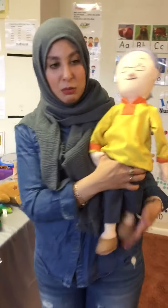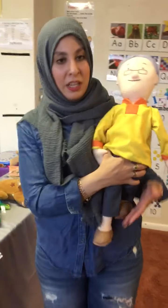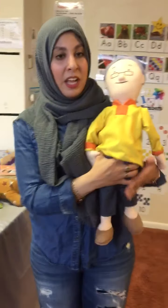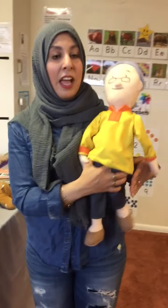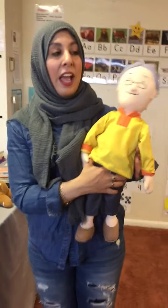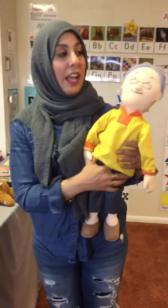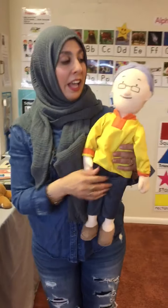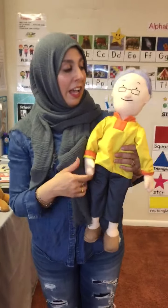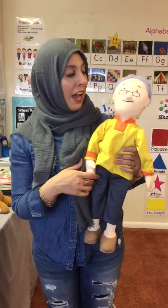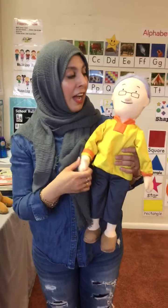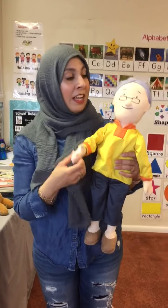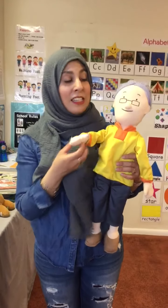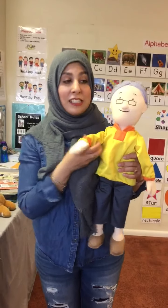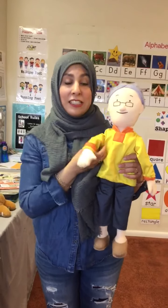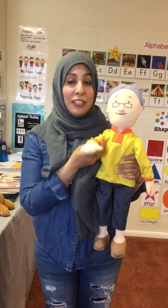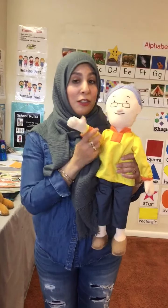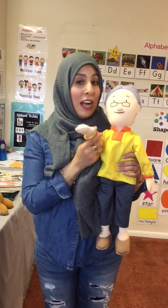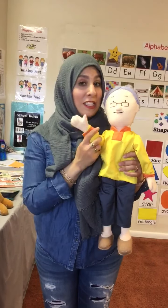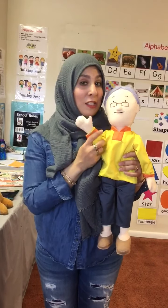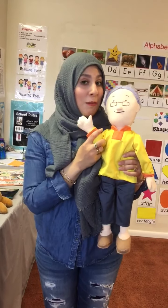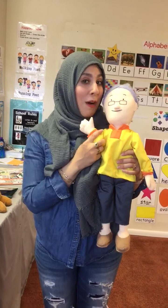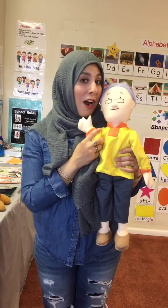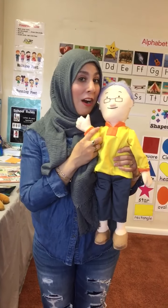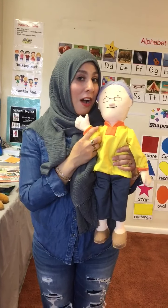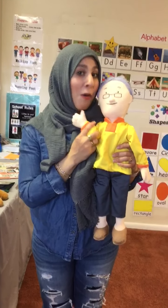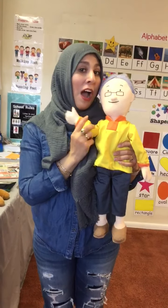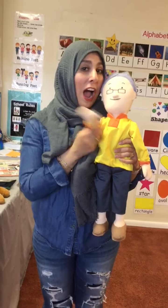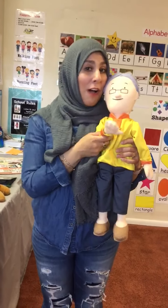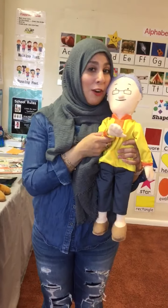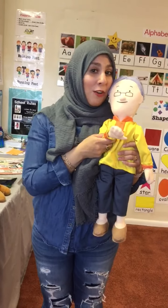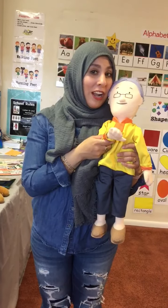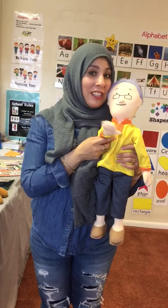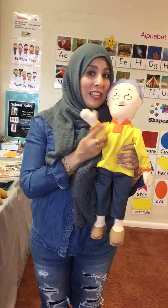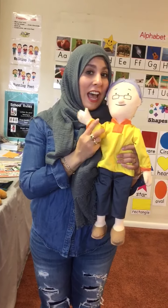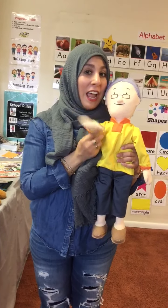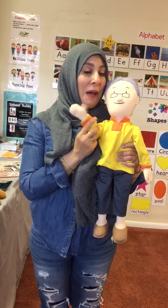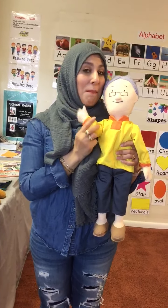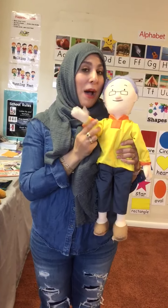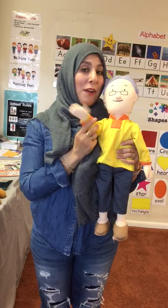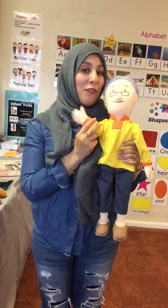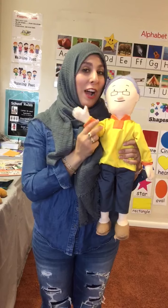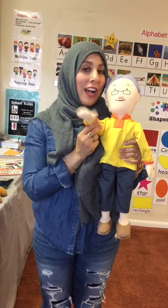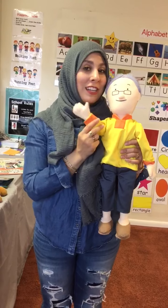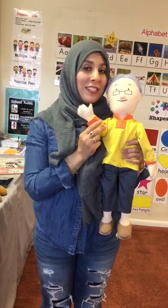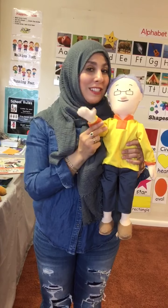week. Can I see you guys tomorrow. Have a great day. Bye, friends.